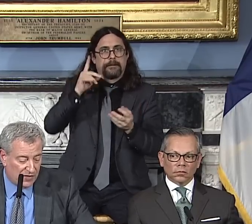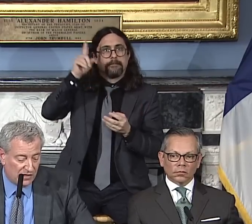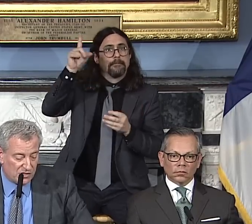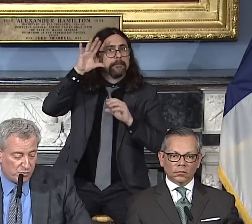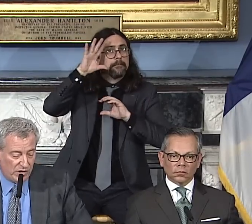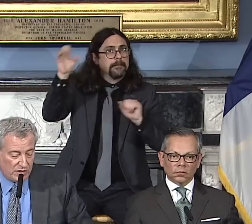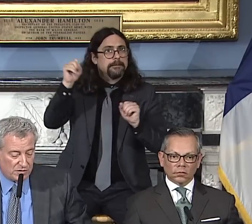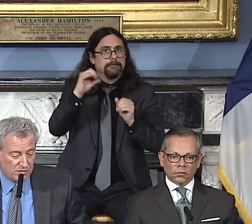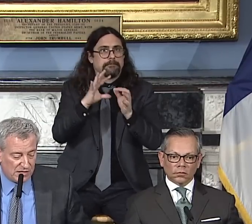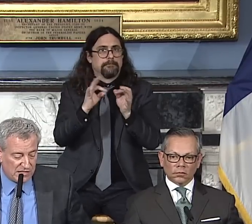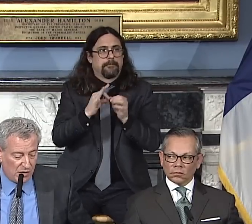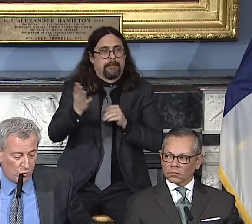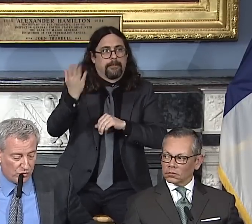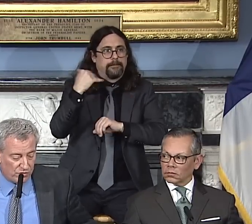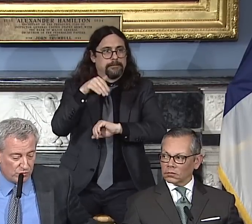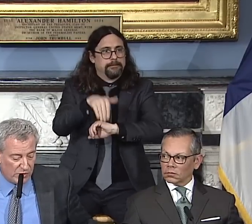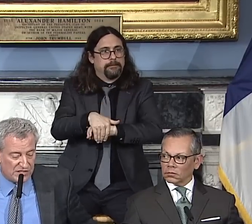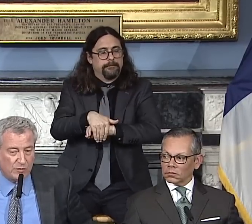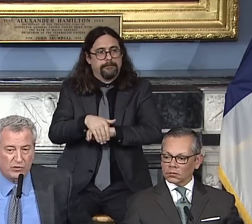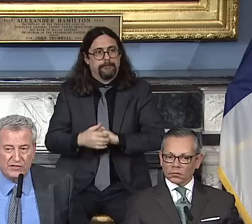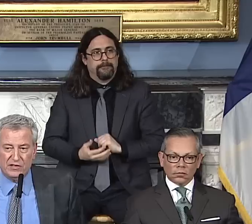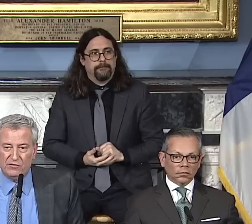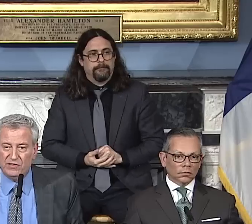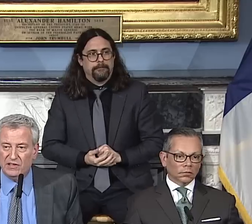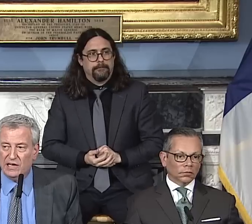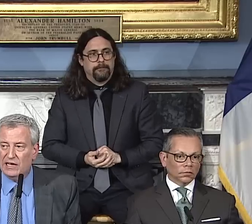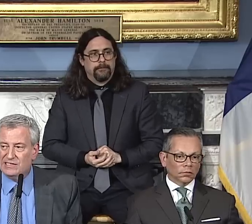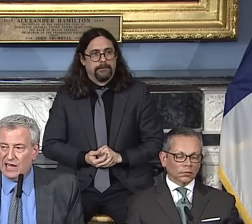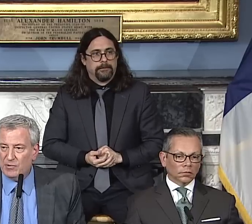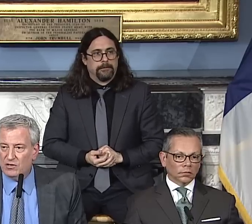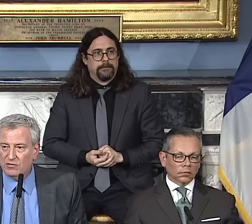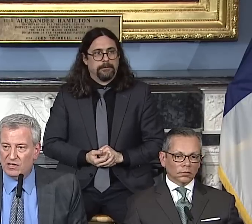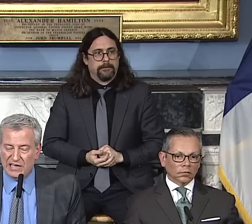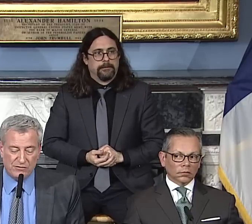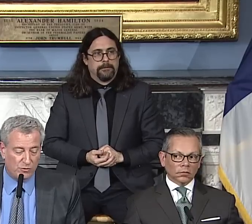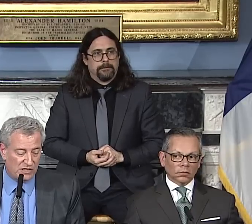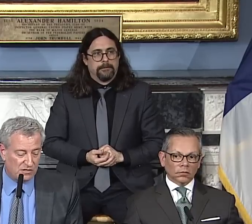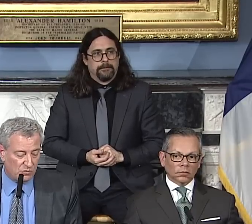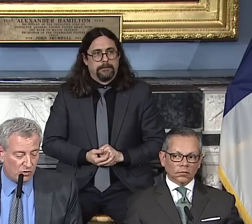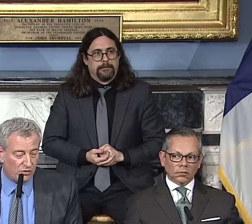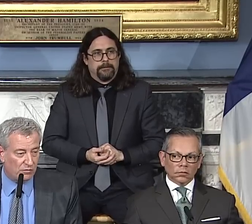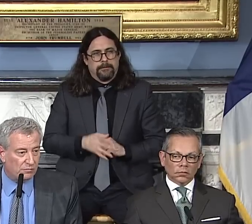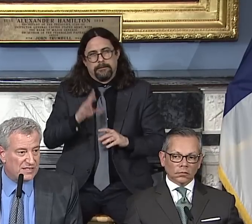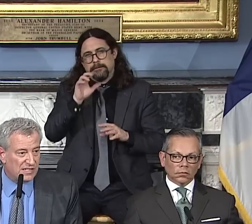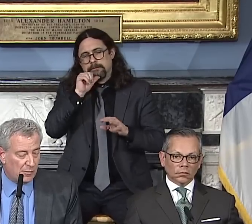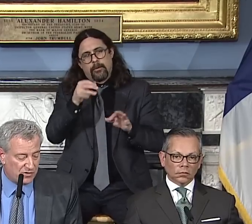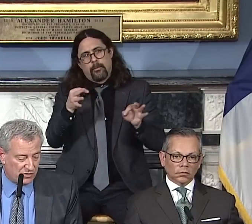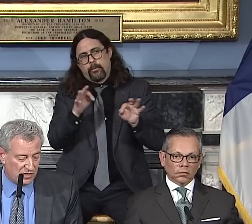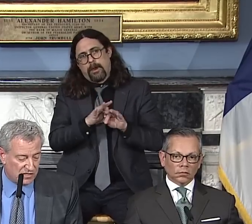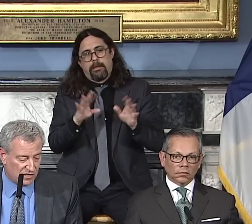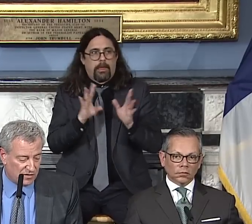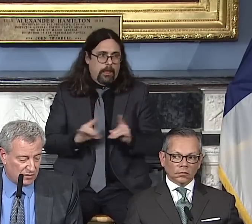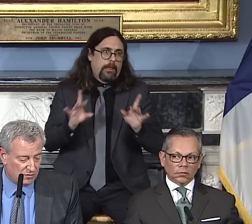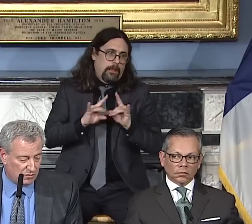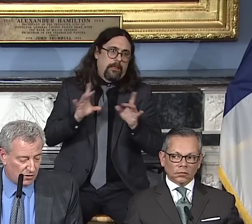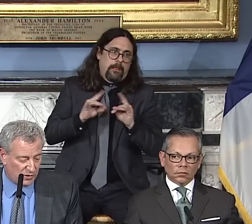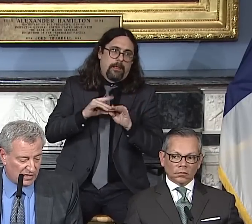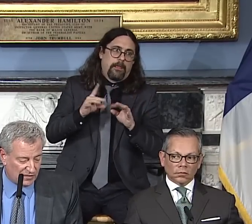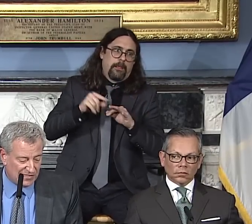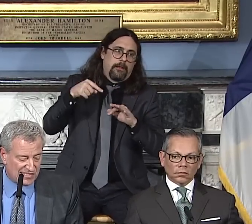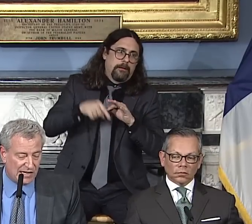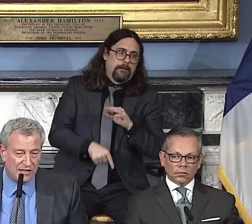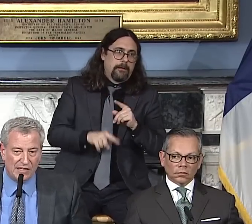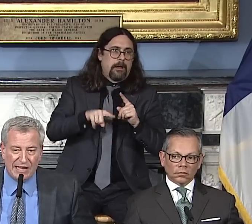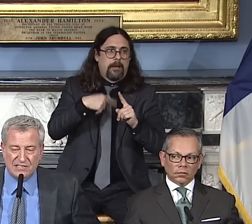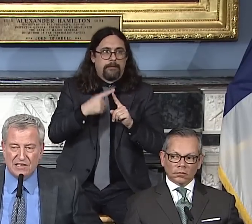And I think at this point, it's not worth wasting breath on everything that has happened over the last few weeks and all the missed opportunities. I think, we